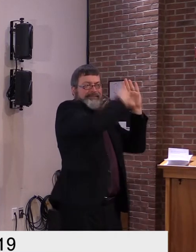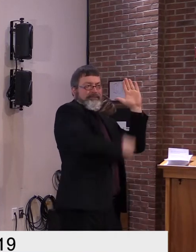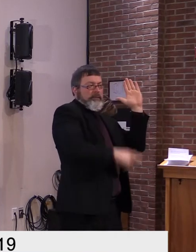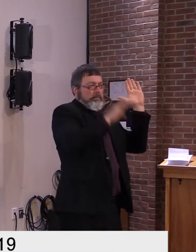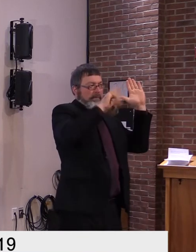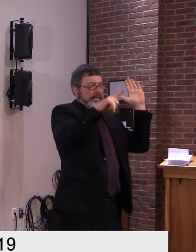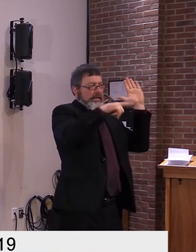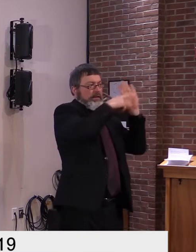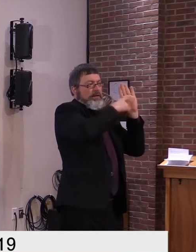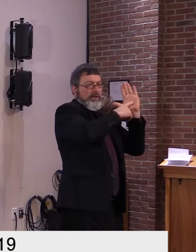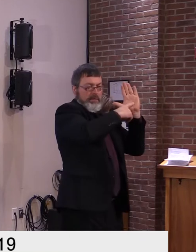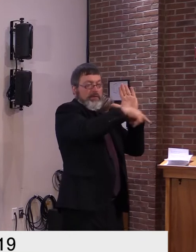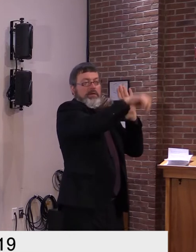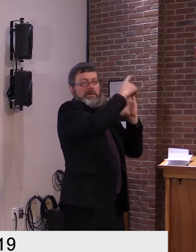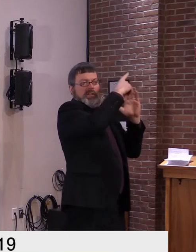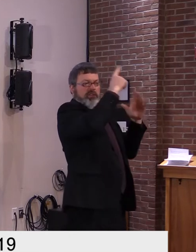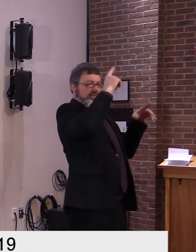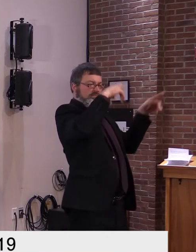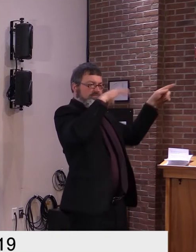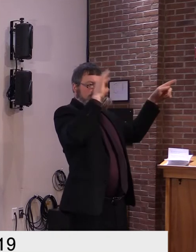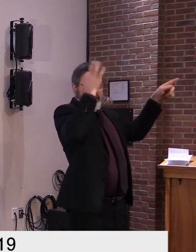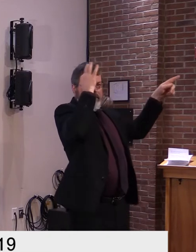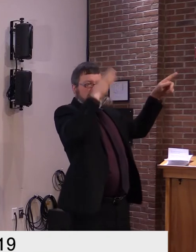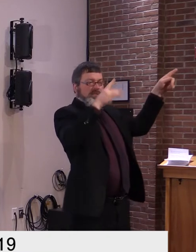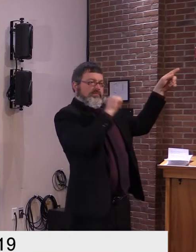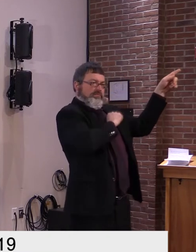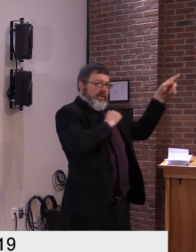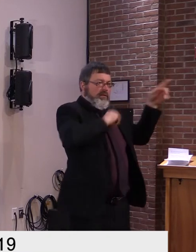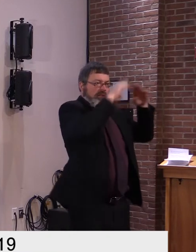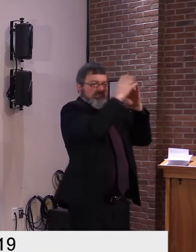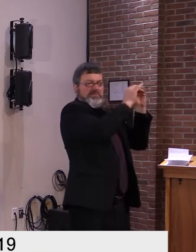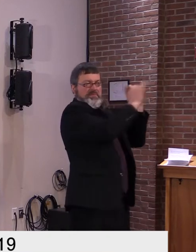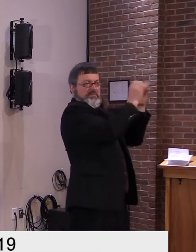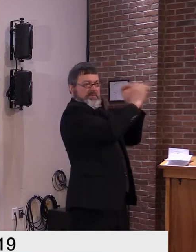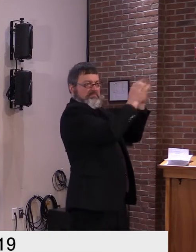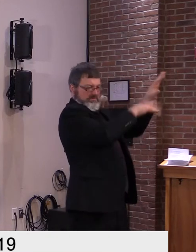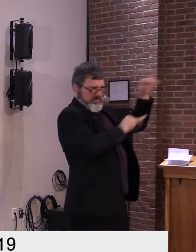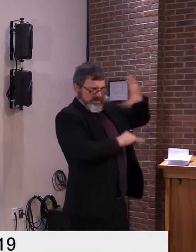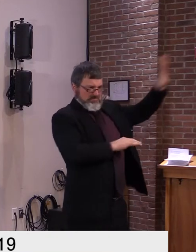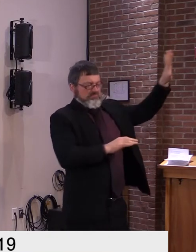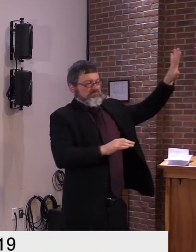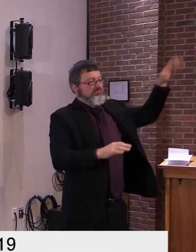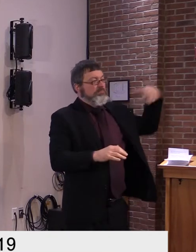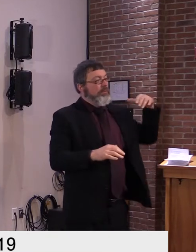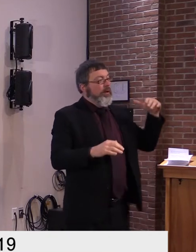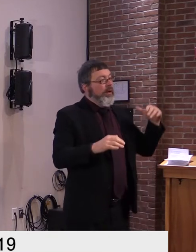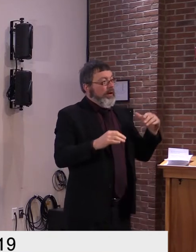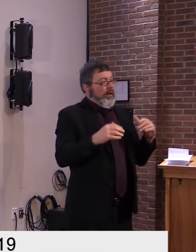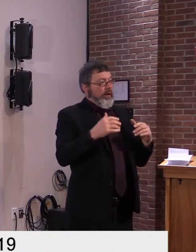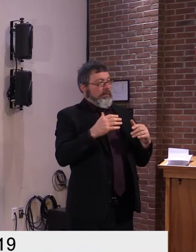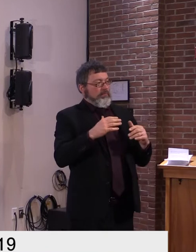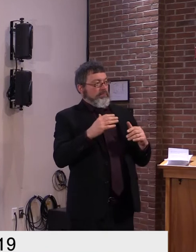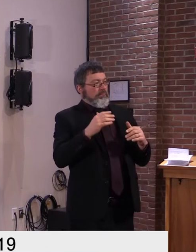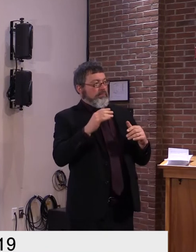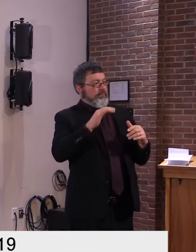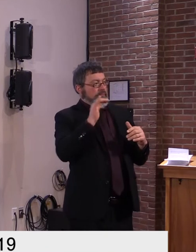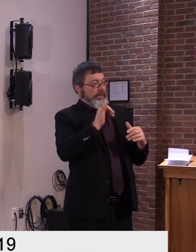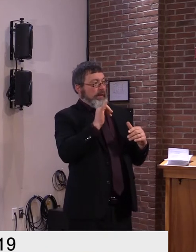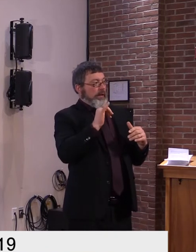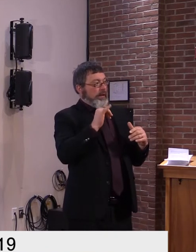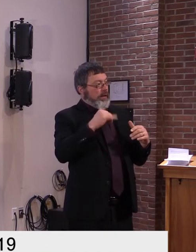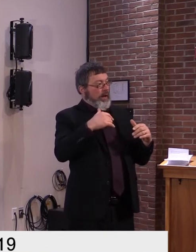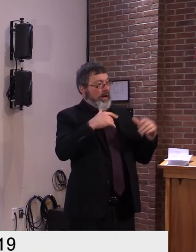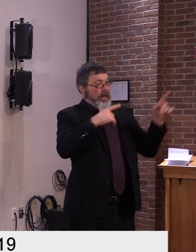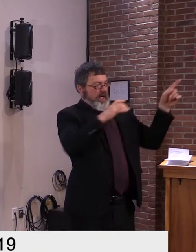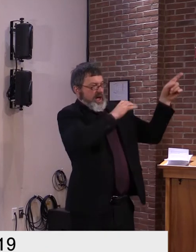being accounted for and as part of one of the two bills. But it's all going to be one bill once it passes, from what I was